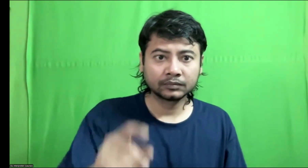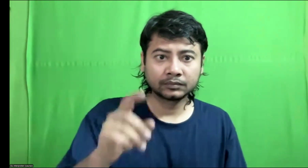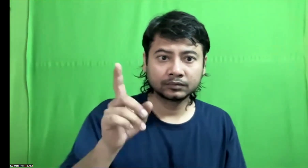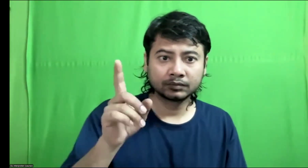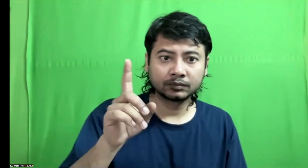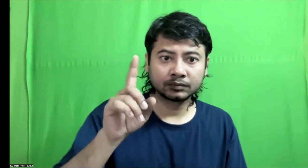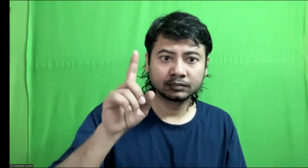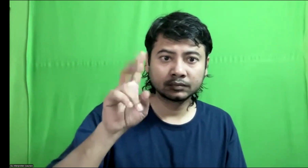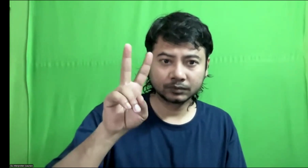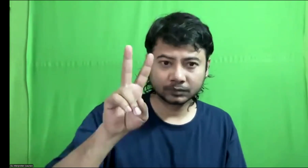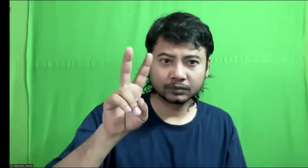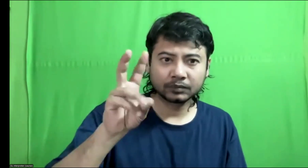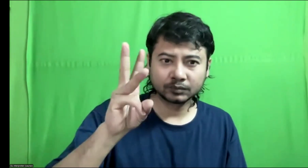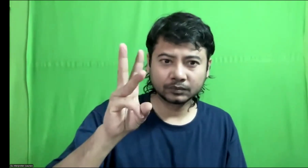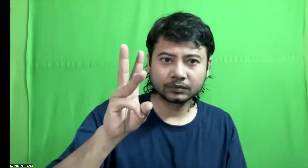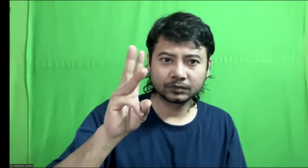Two years.